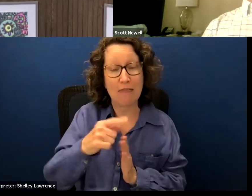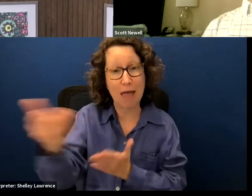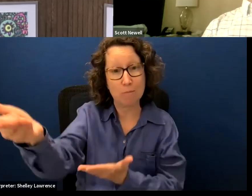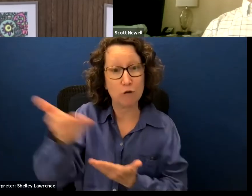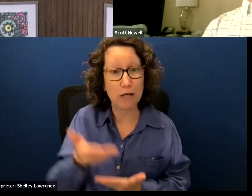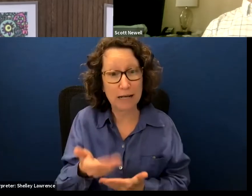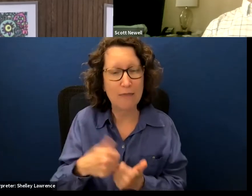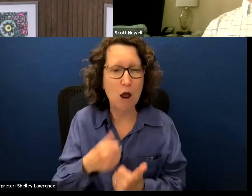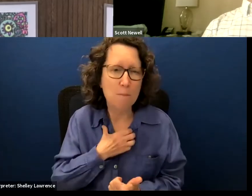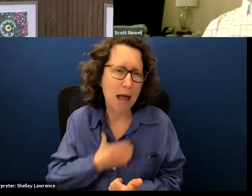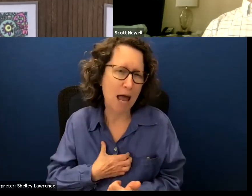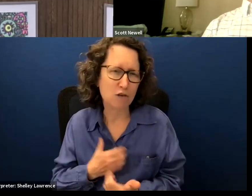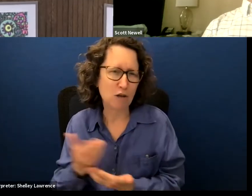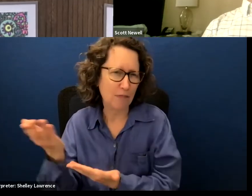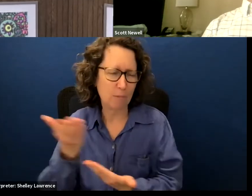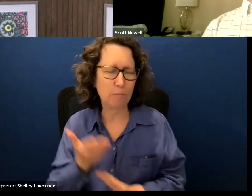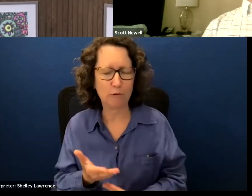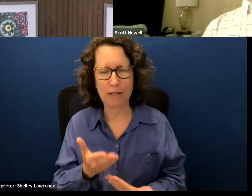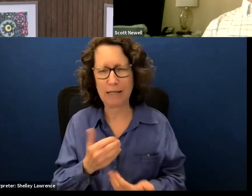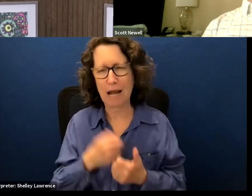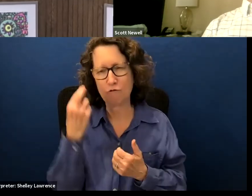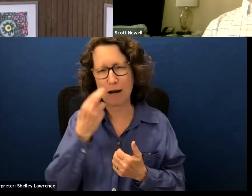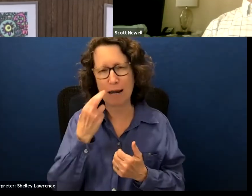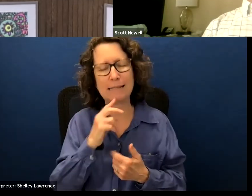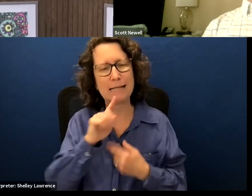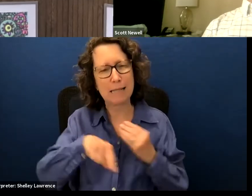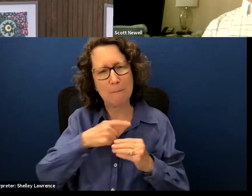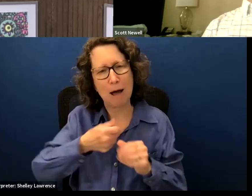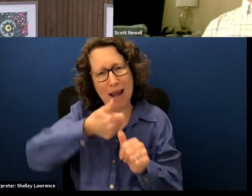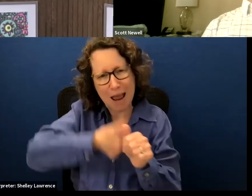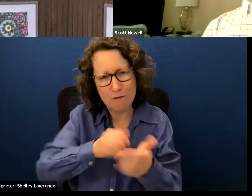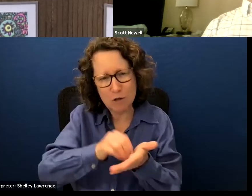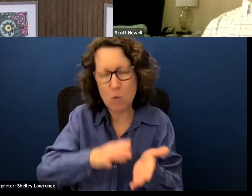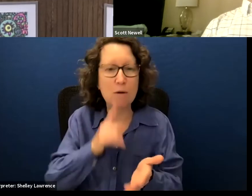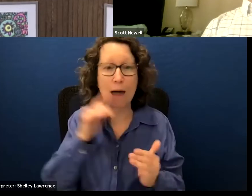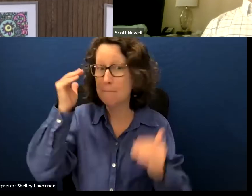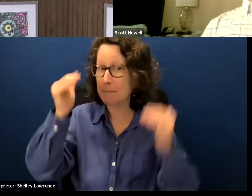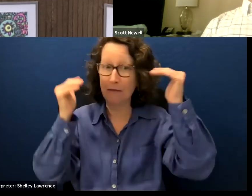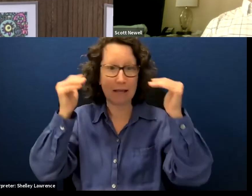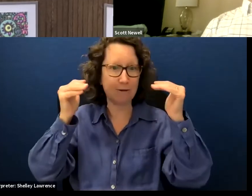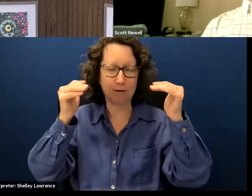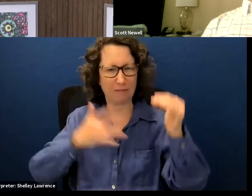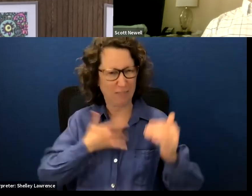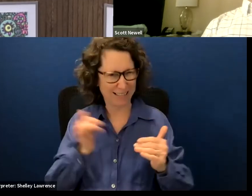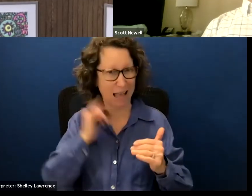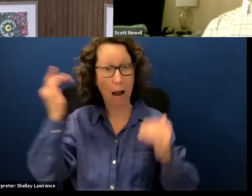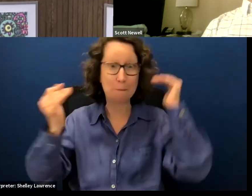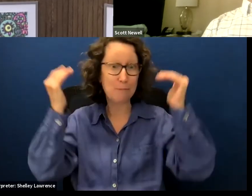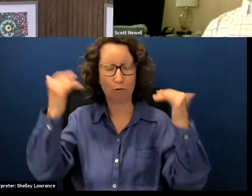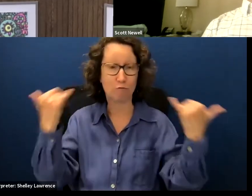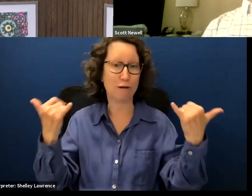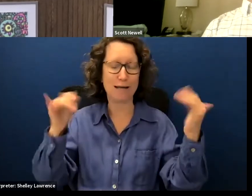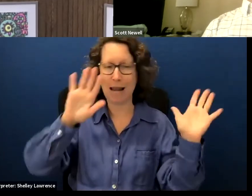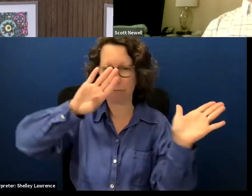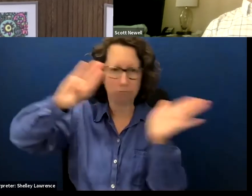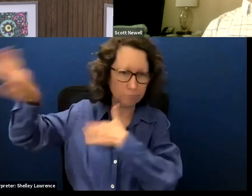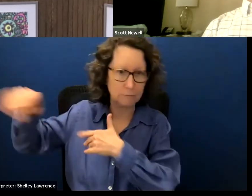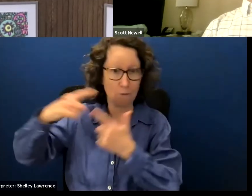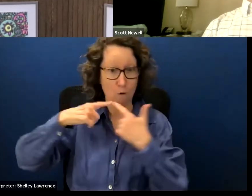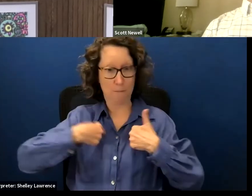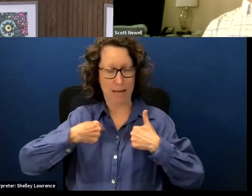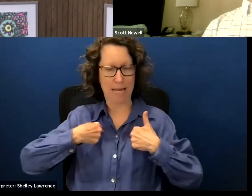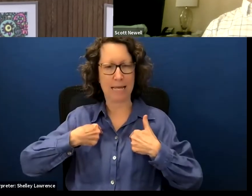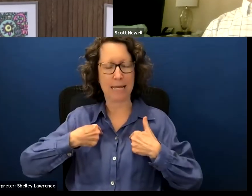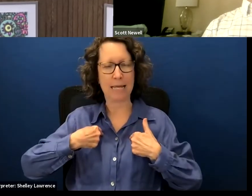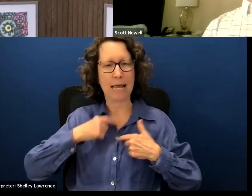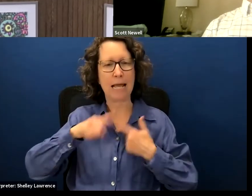bring, their passion that they bring, and realizing it's about every student. It's not about the adults. It feels like about the adults right now, but for me, this is